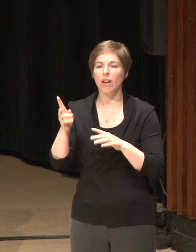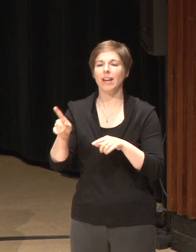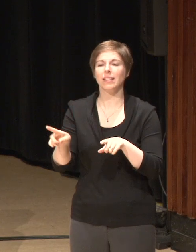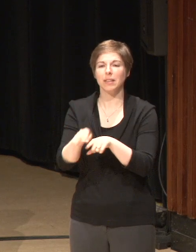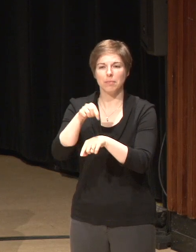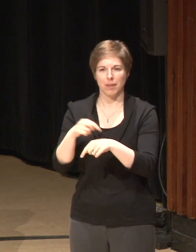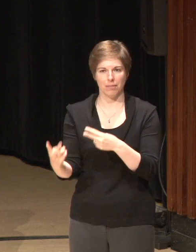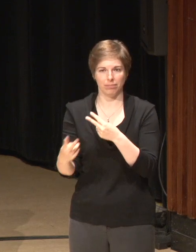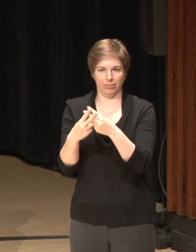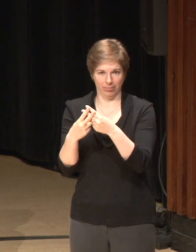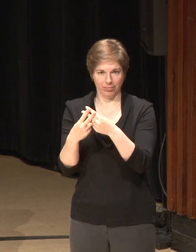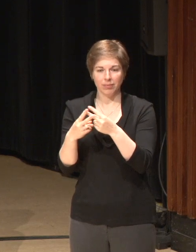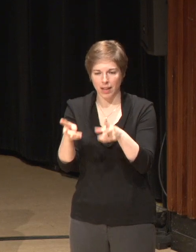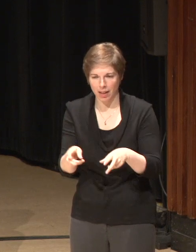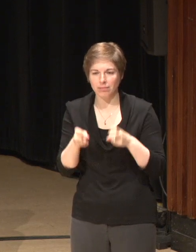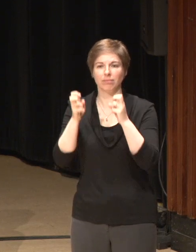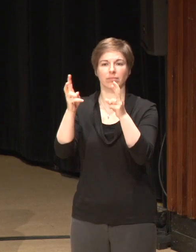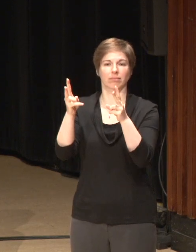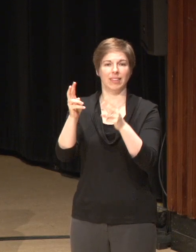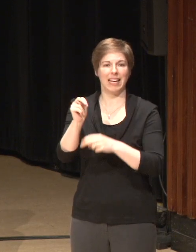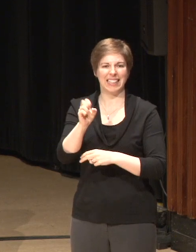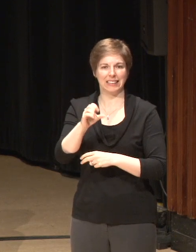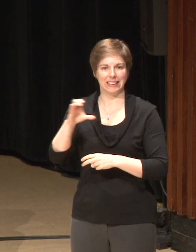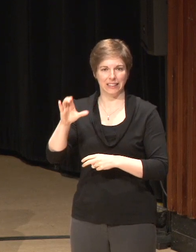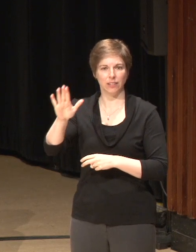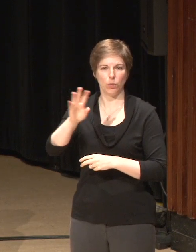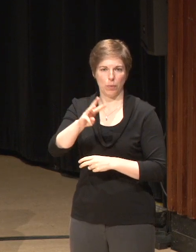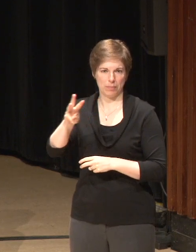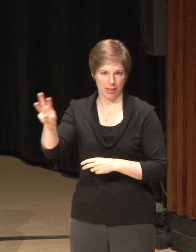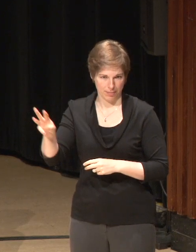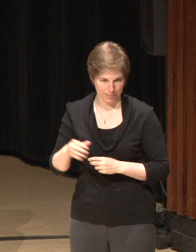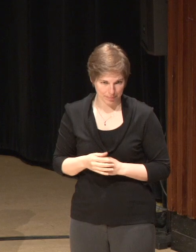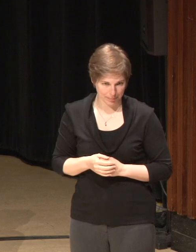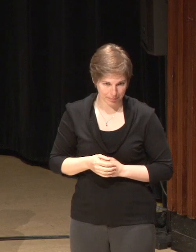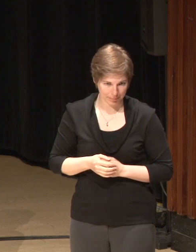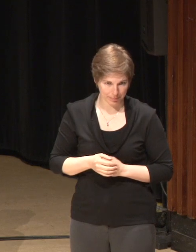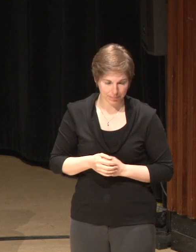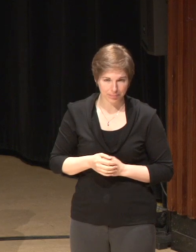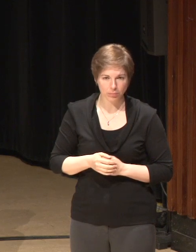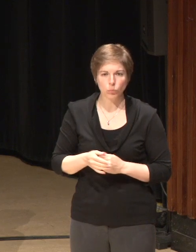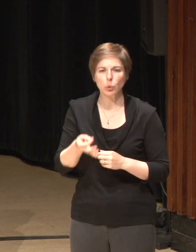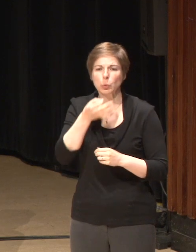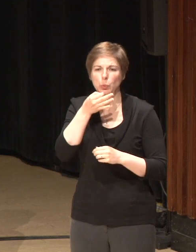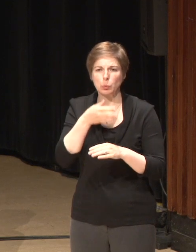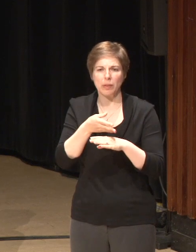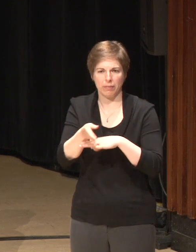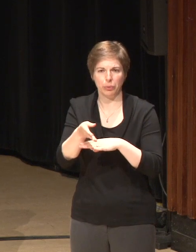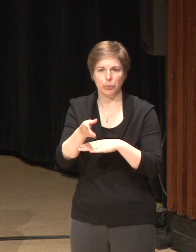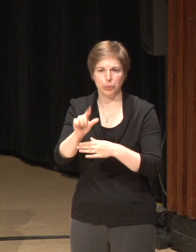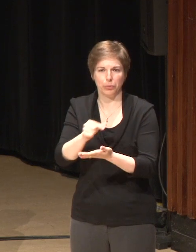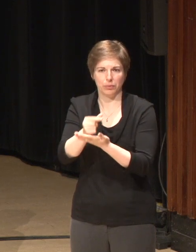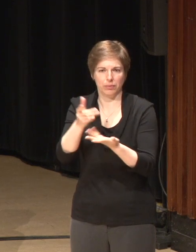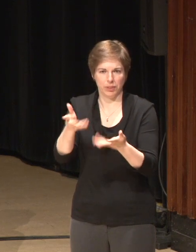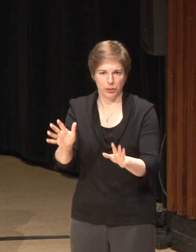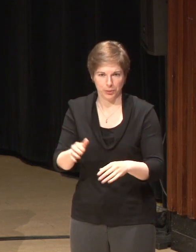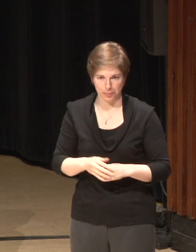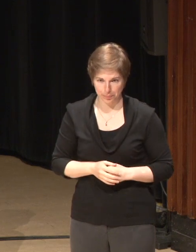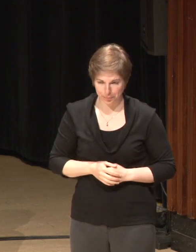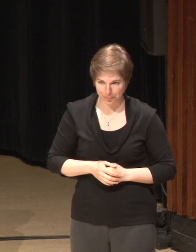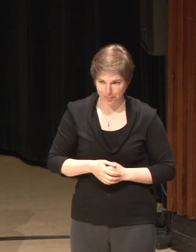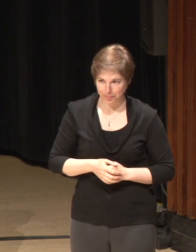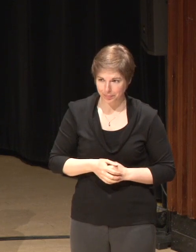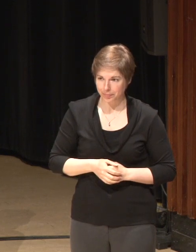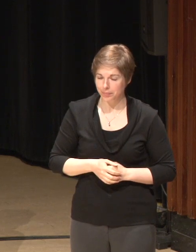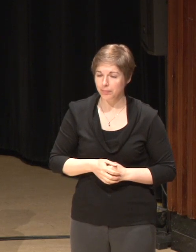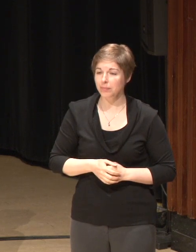Scotia website, Nova Scotia NSC website, shortly during the following the convocations. I also want to thank